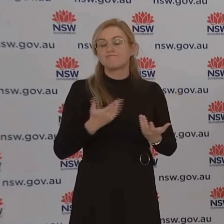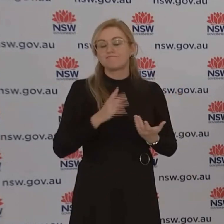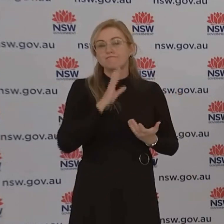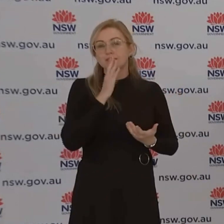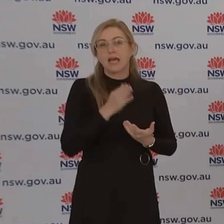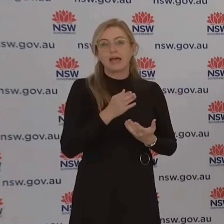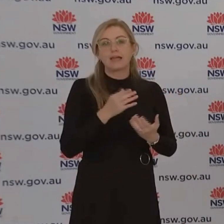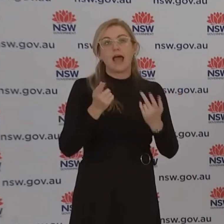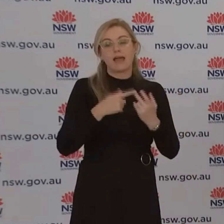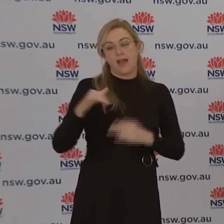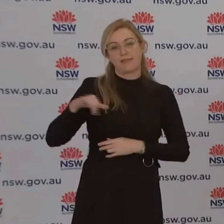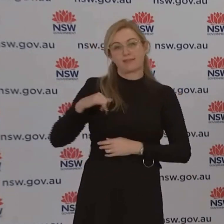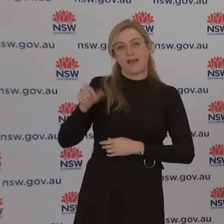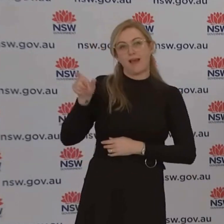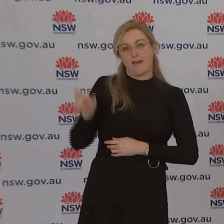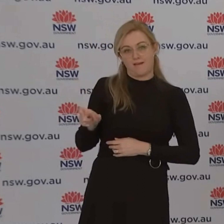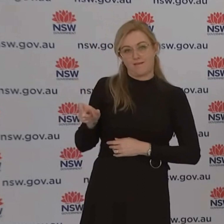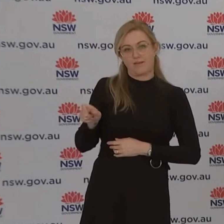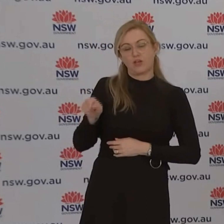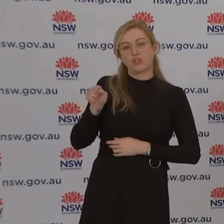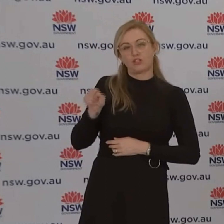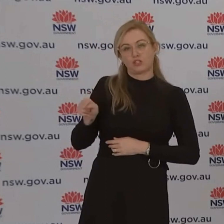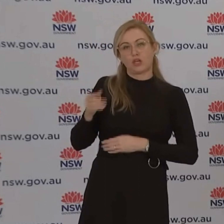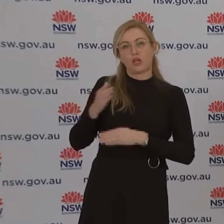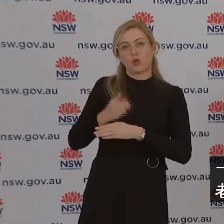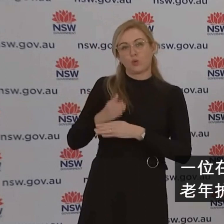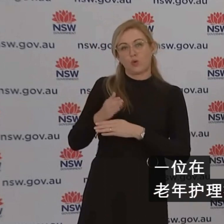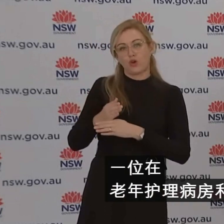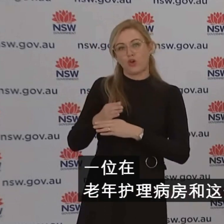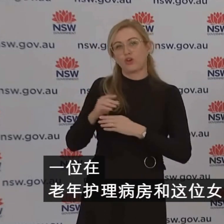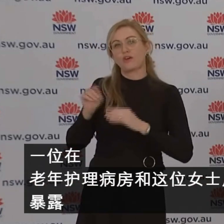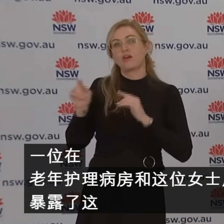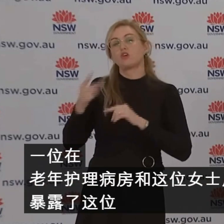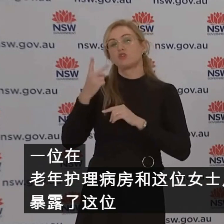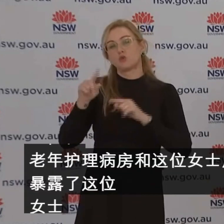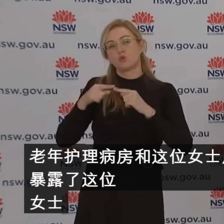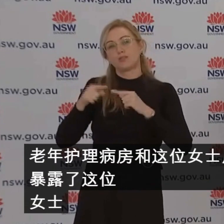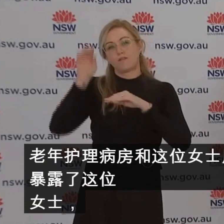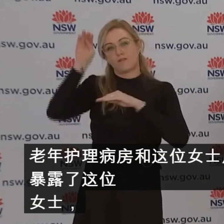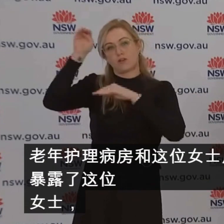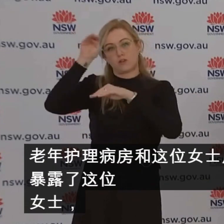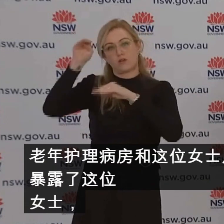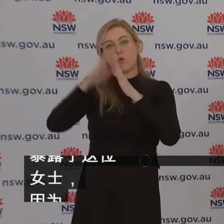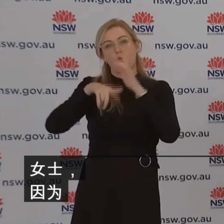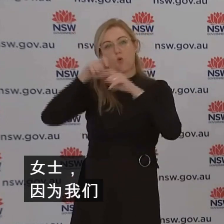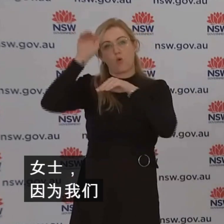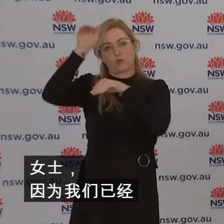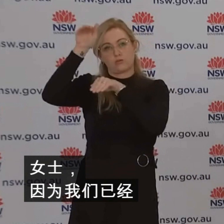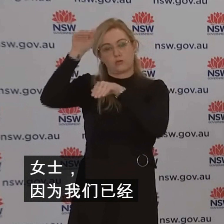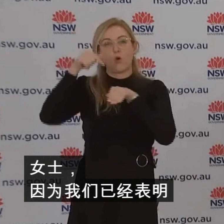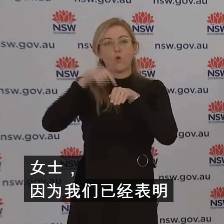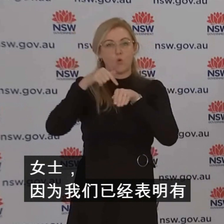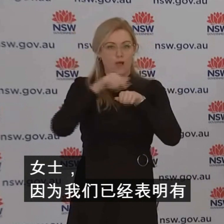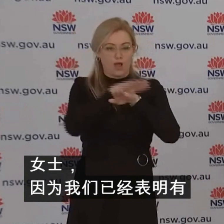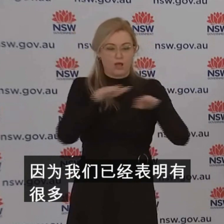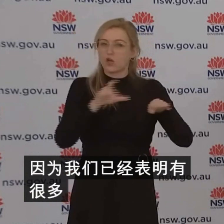health worker who worked across two wards, both the aged care ward and the ward that this lady was on. As we've